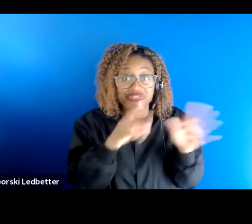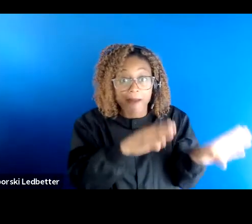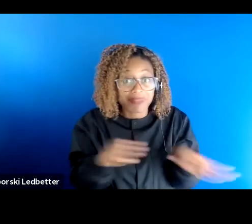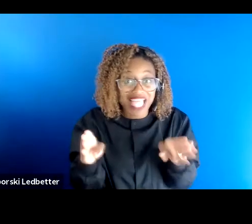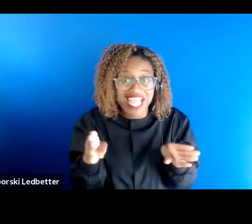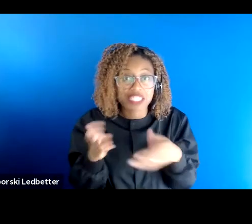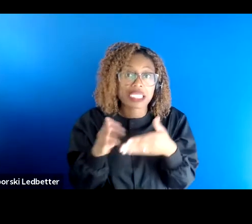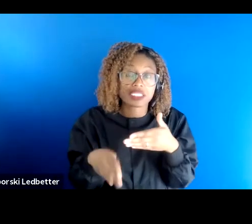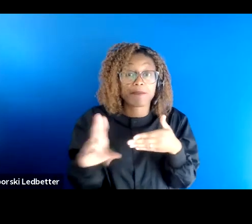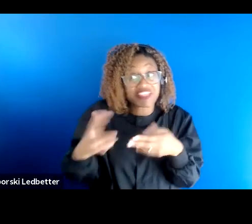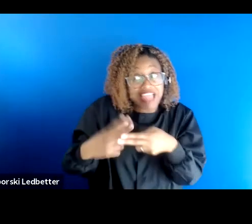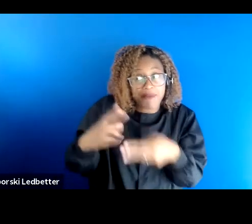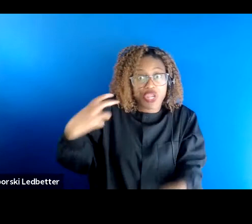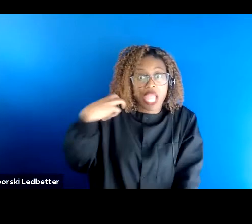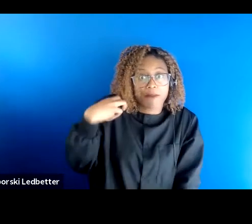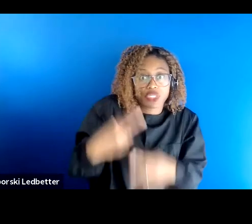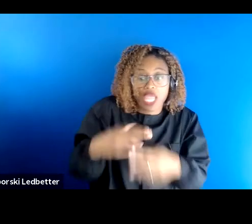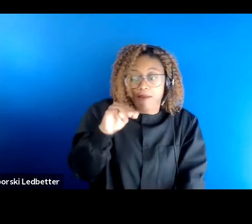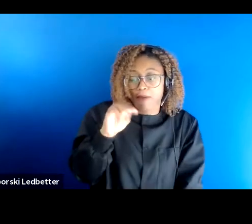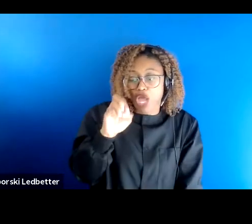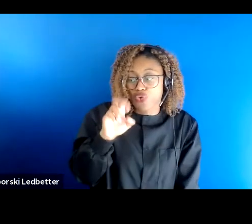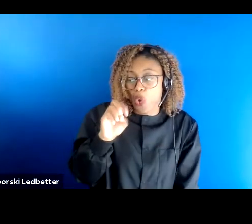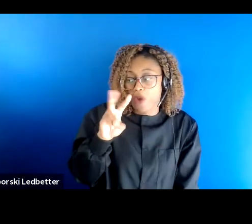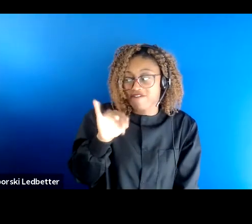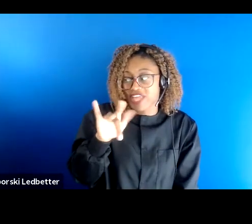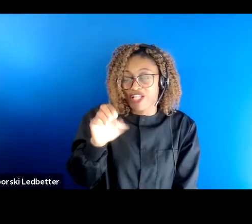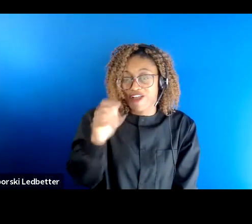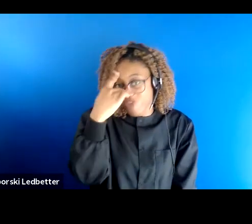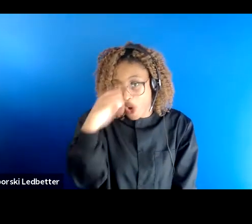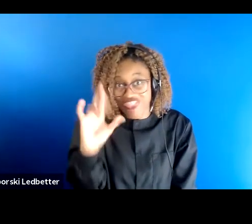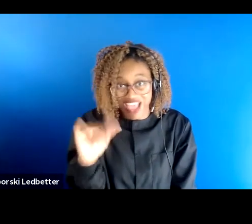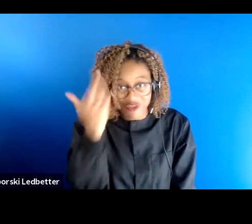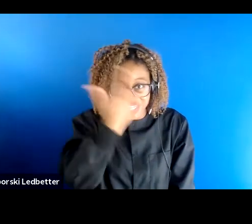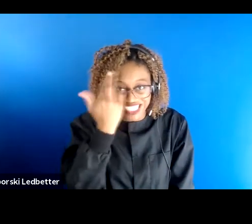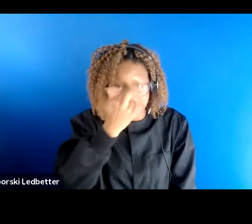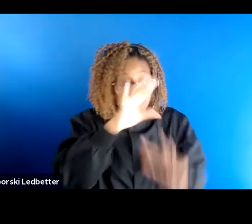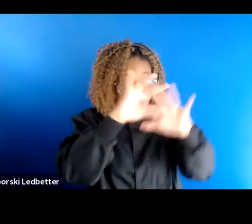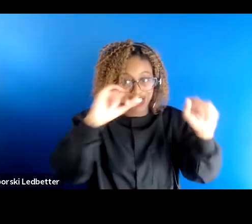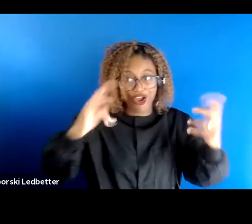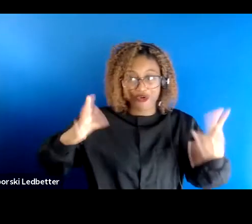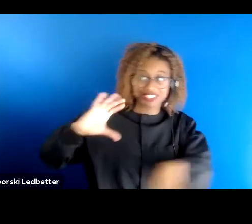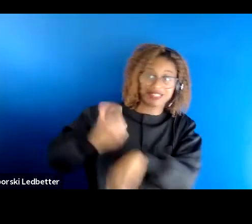ended. So, in a lot of ways, the difficulty about this conversation is that